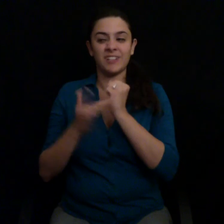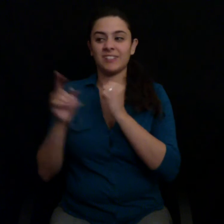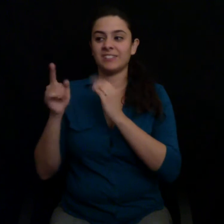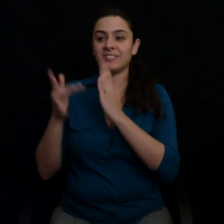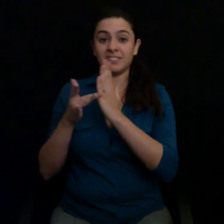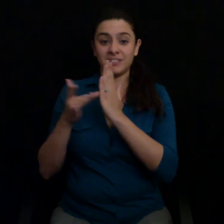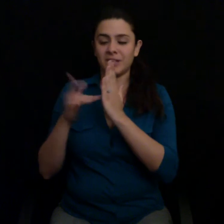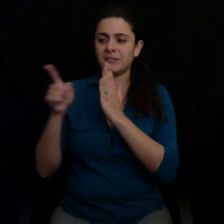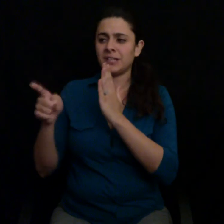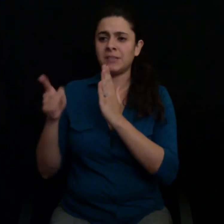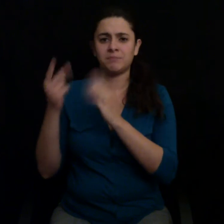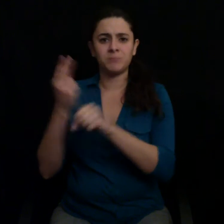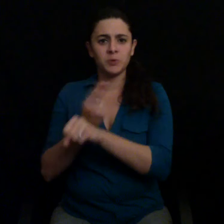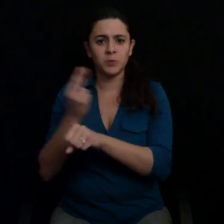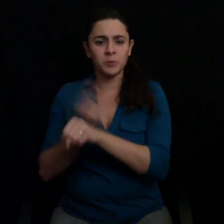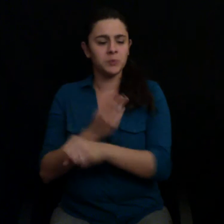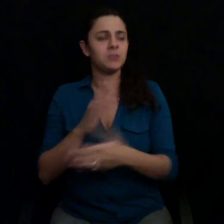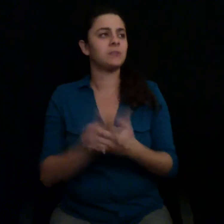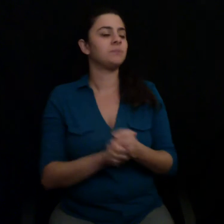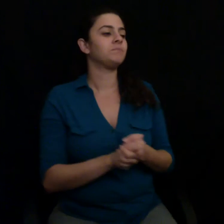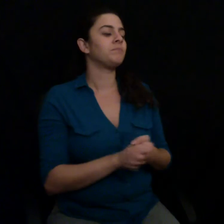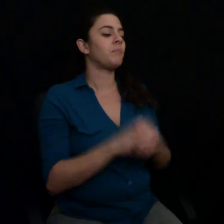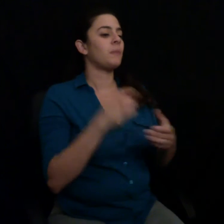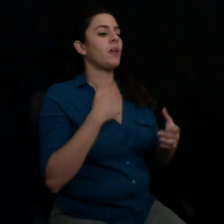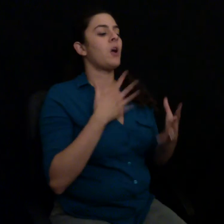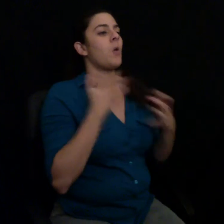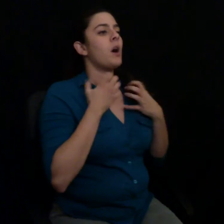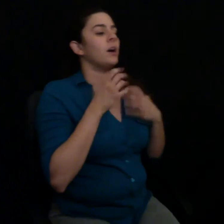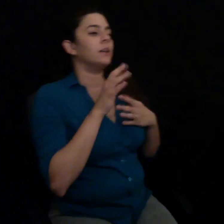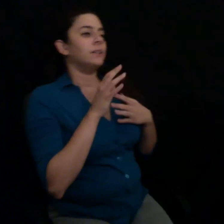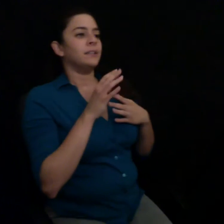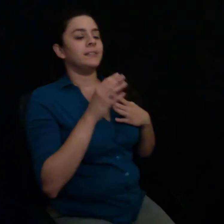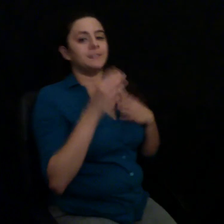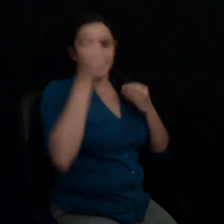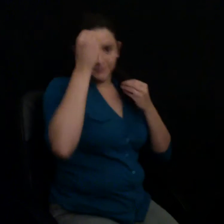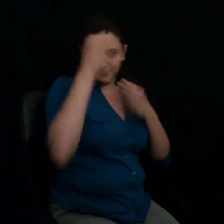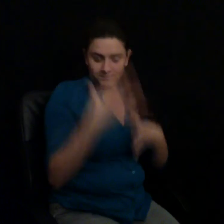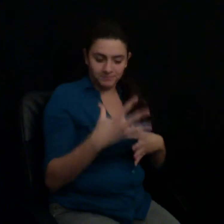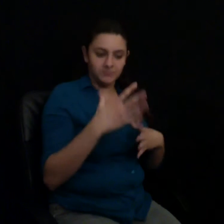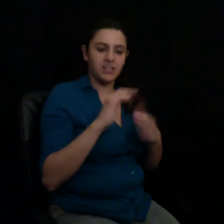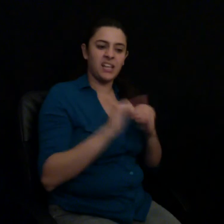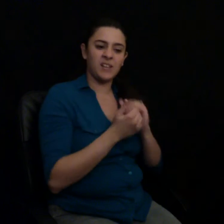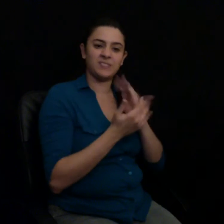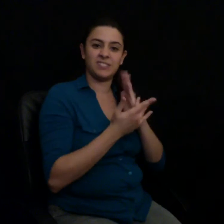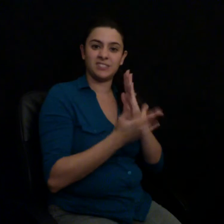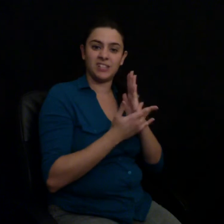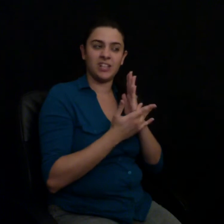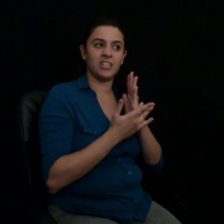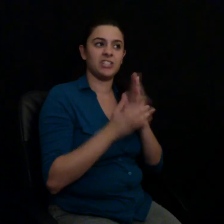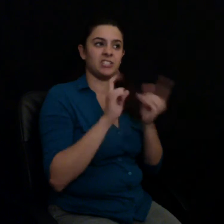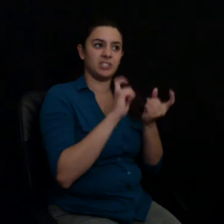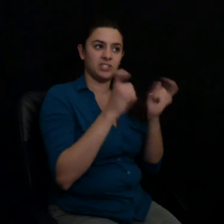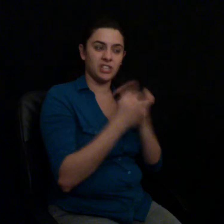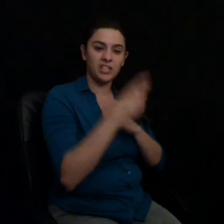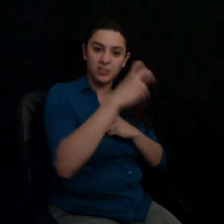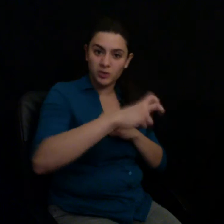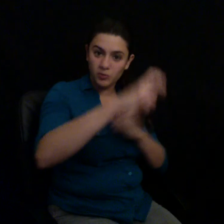he is. I would like to talk a little bit about how digital technology has changed our culture. Newsweek just